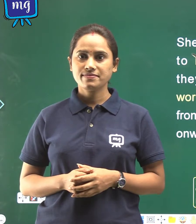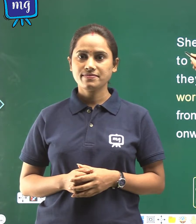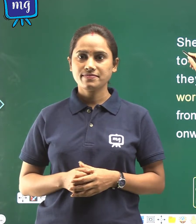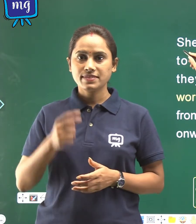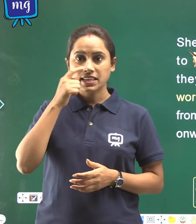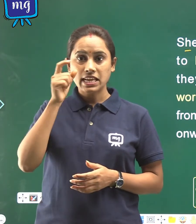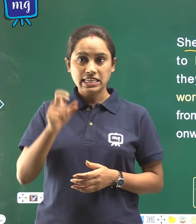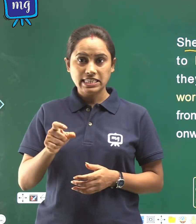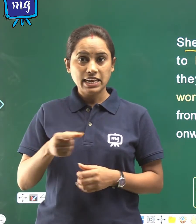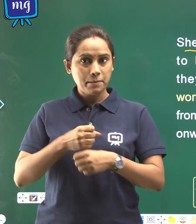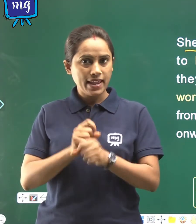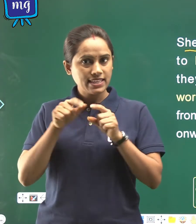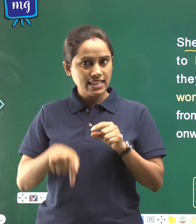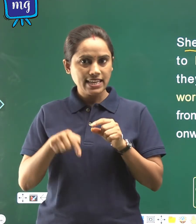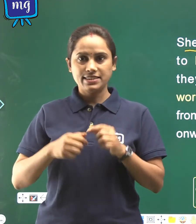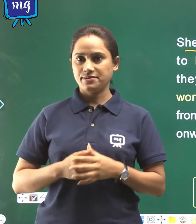She makes it